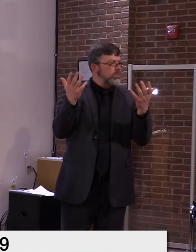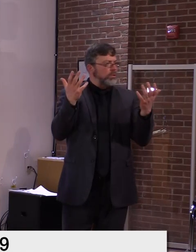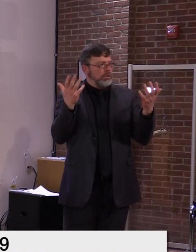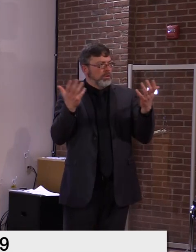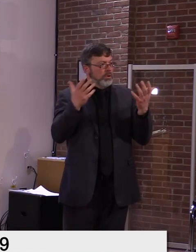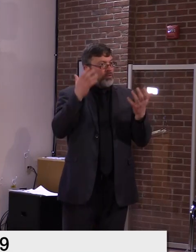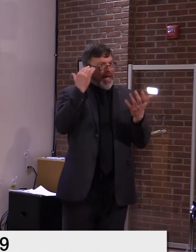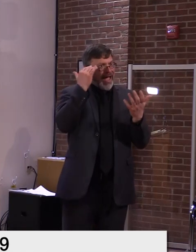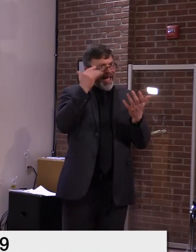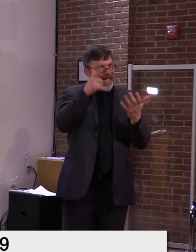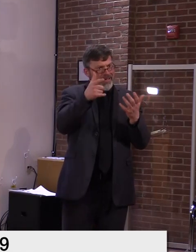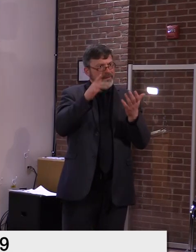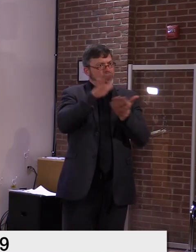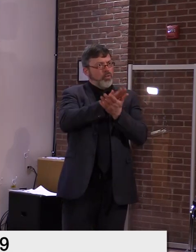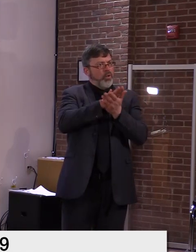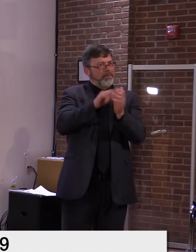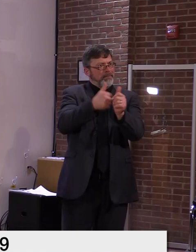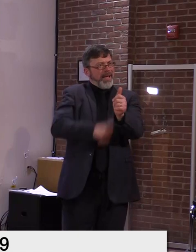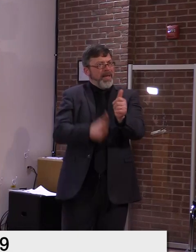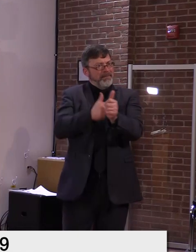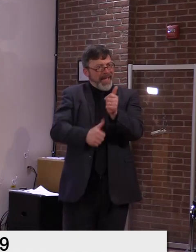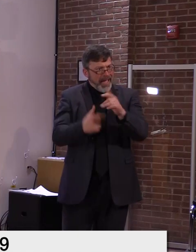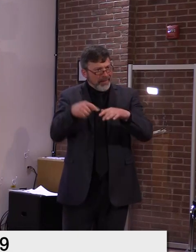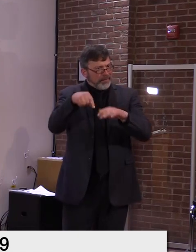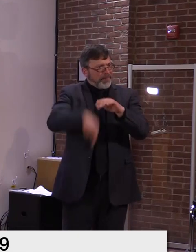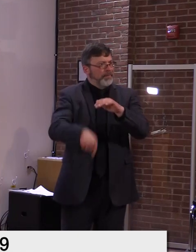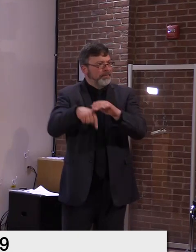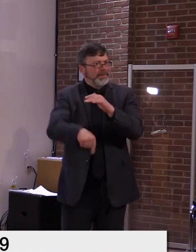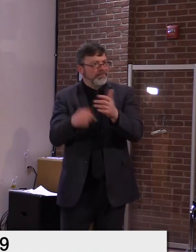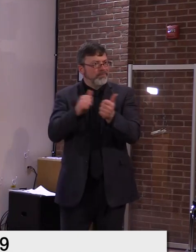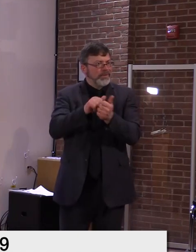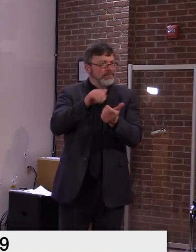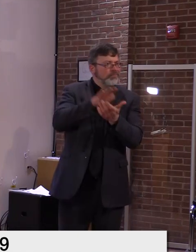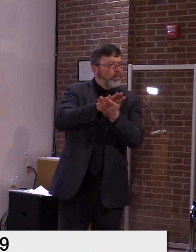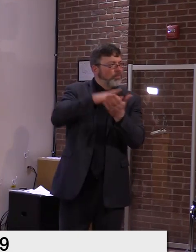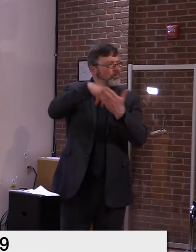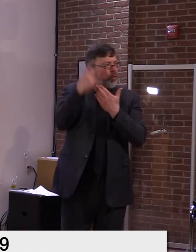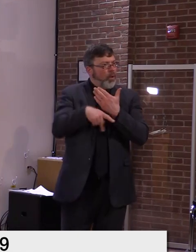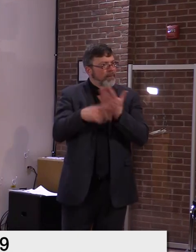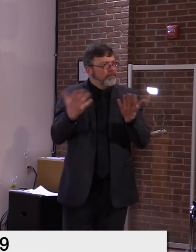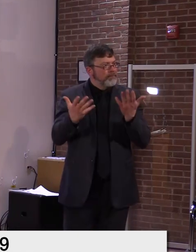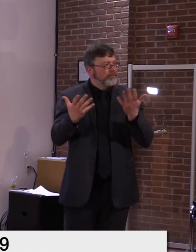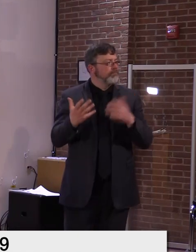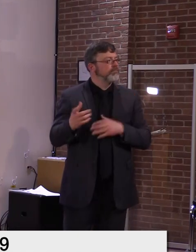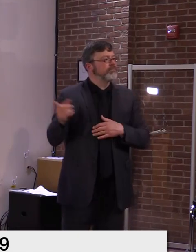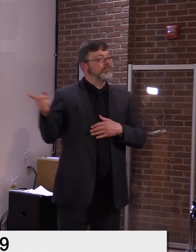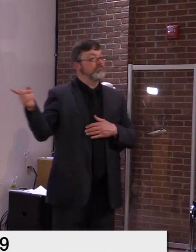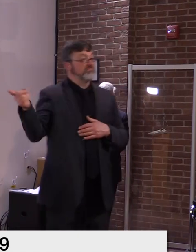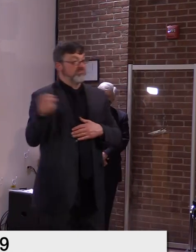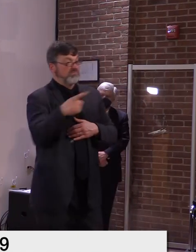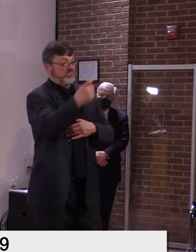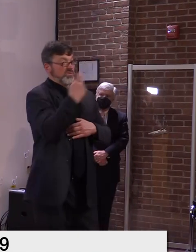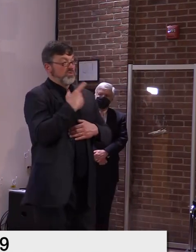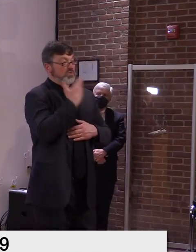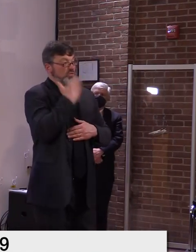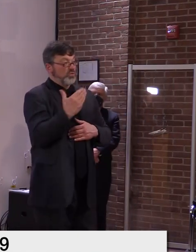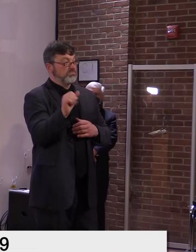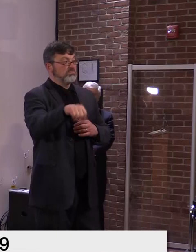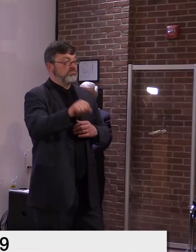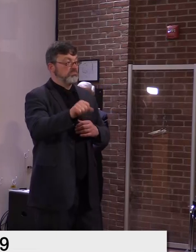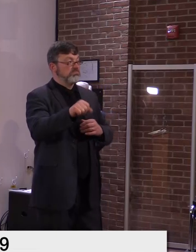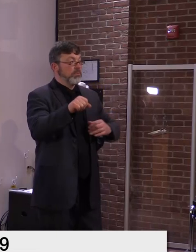Interesting. This is good for 3 or 4 years. The same as what